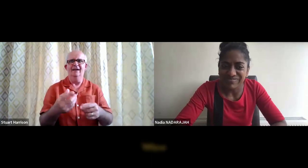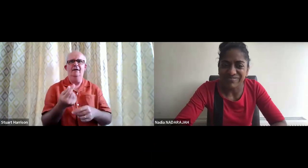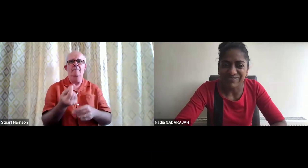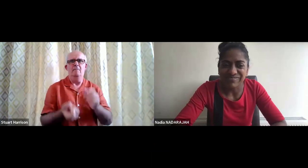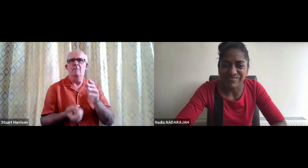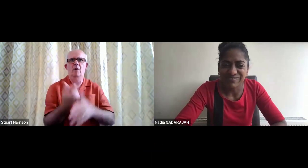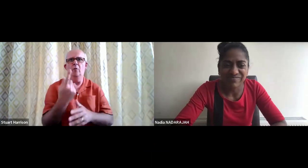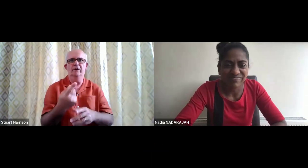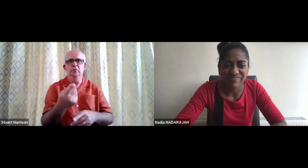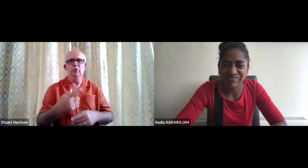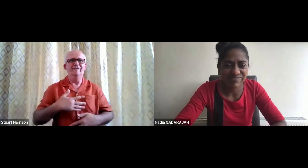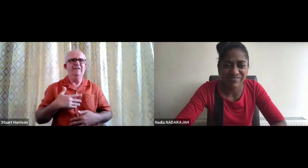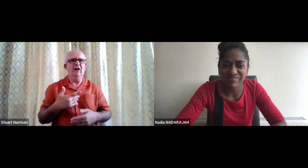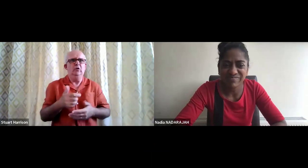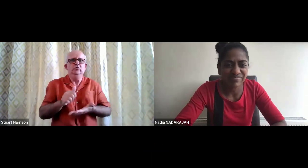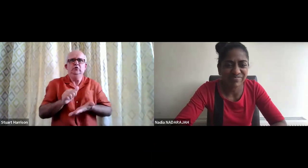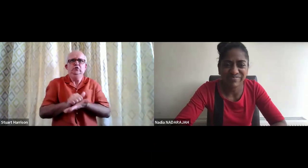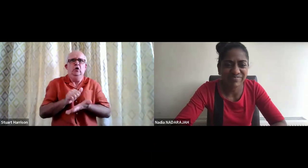Wow.